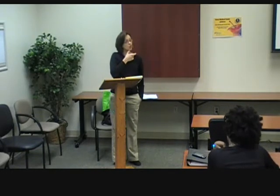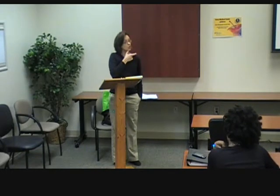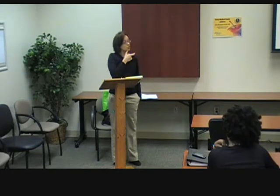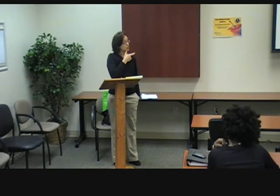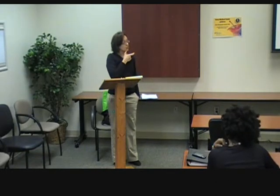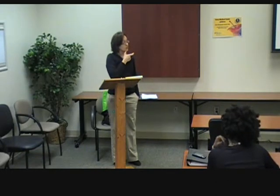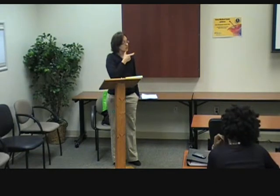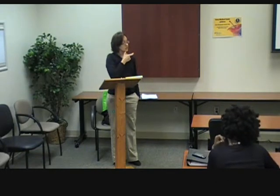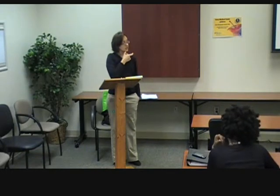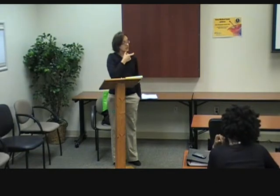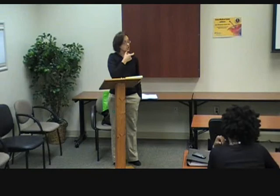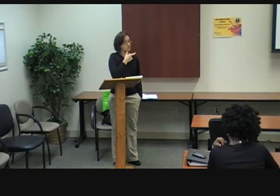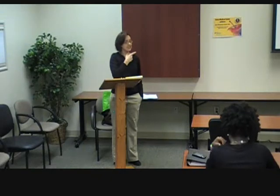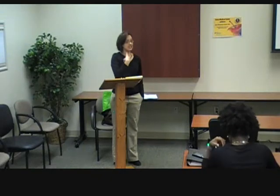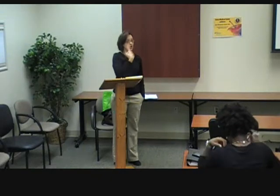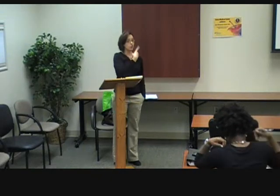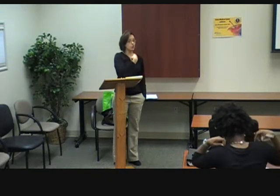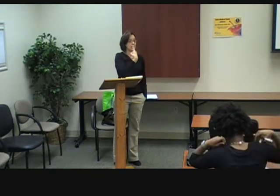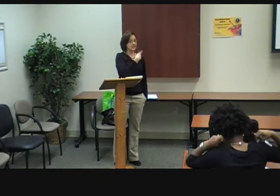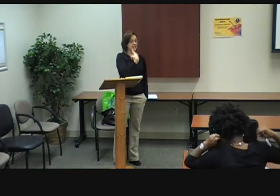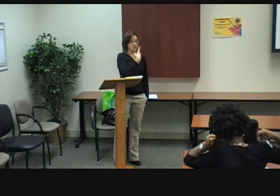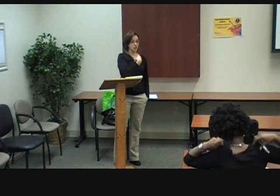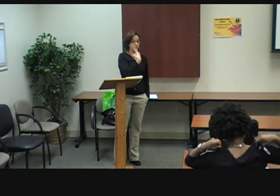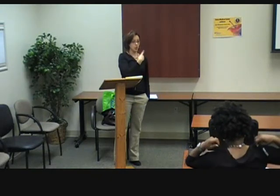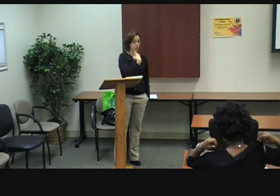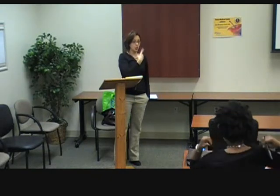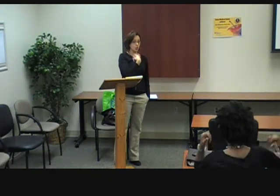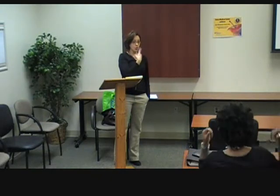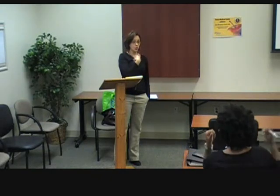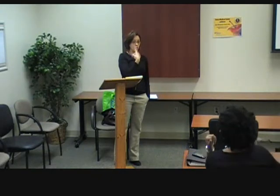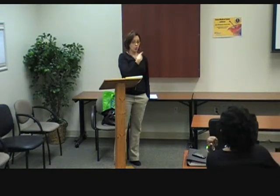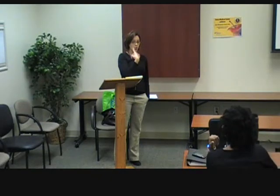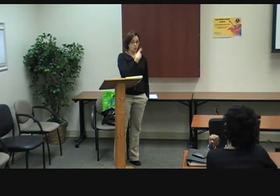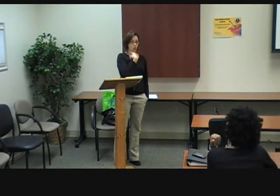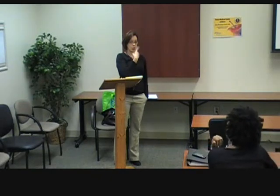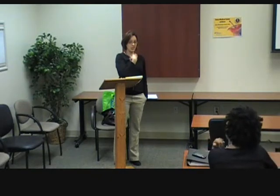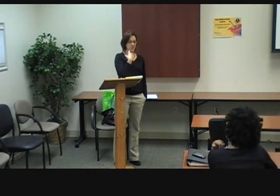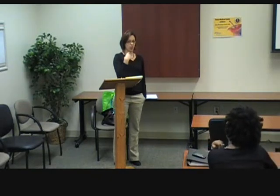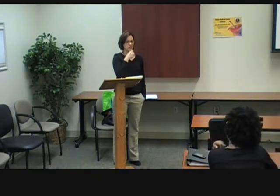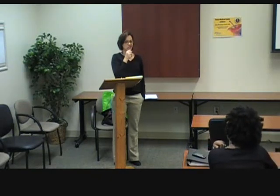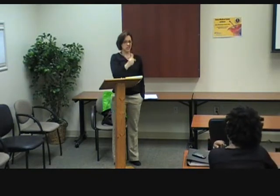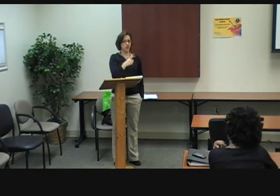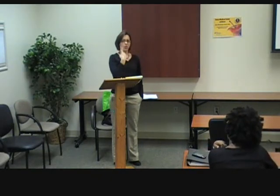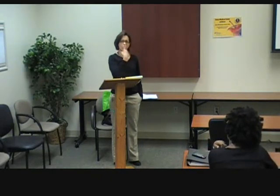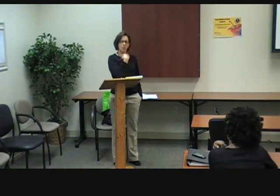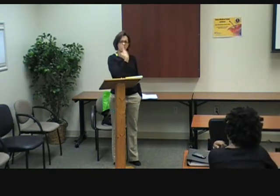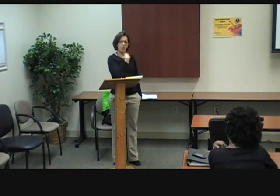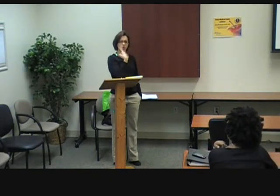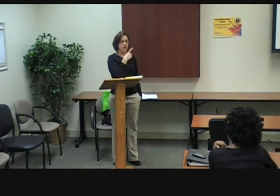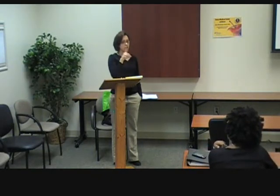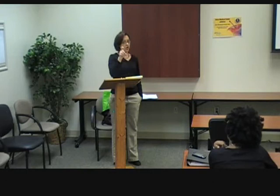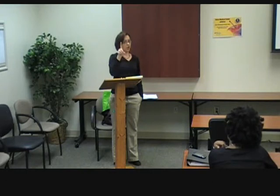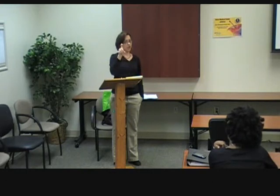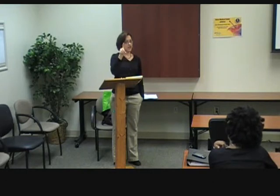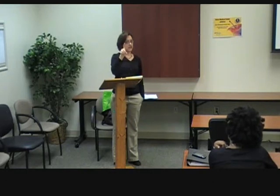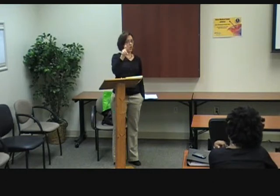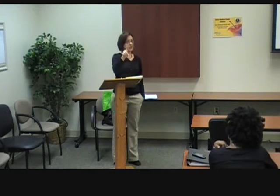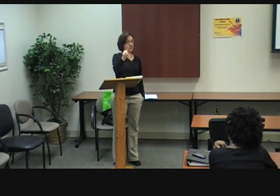Ooh. You may see who like this too. That's an old sign. No, that's a question